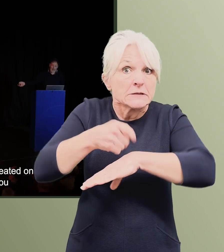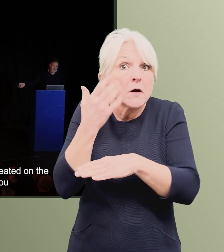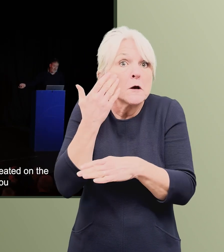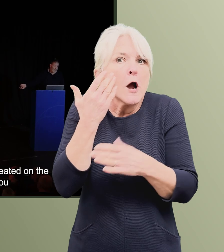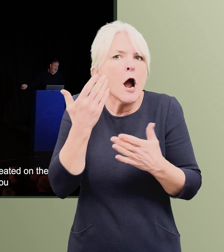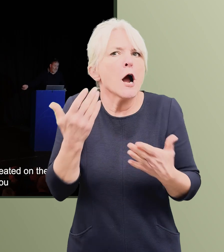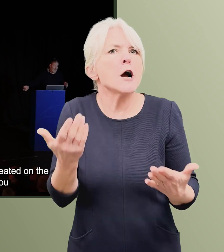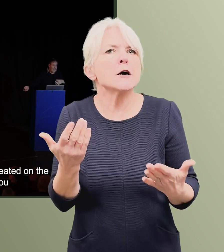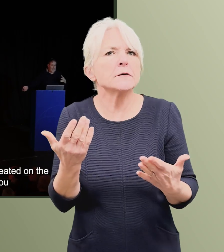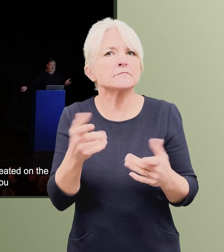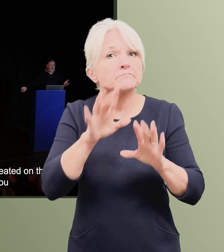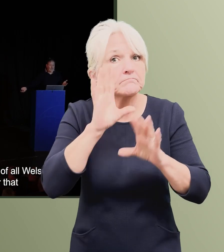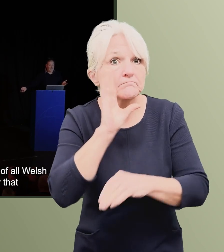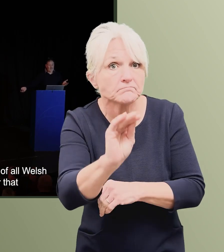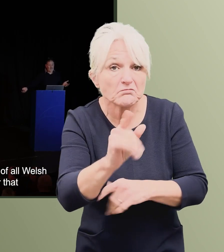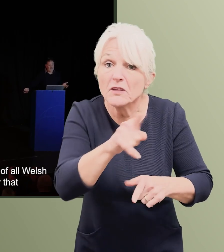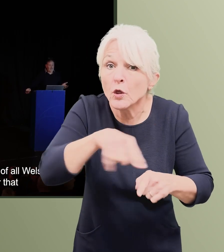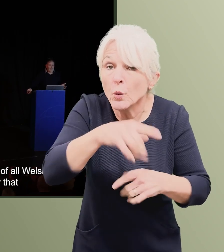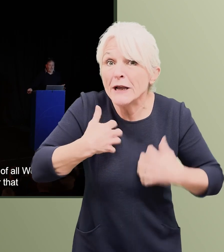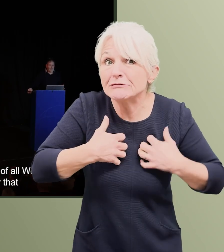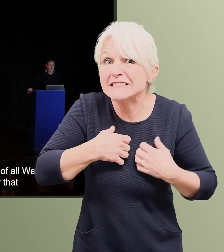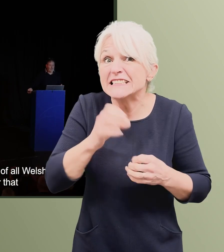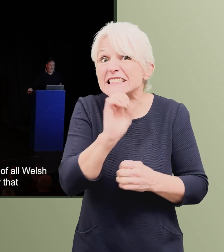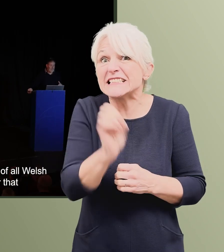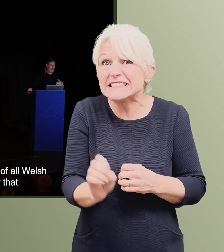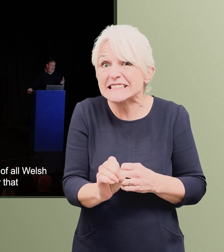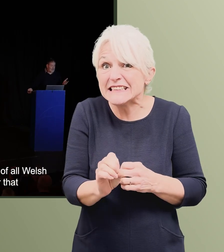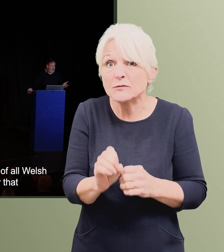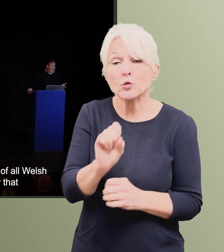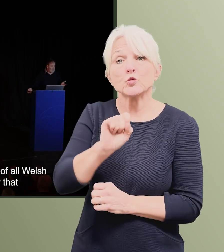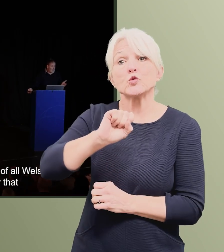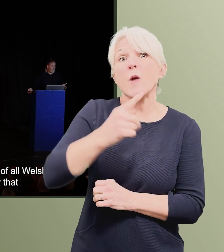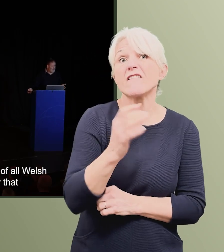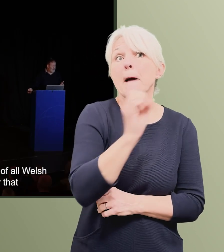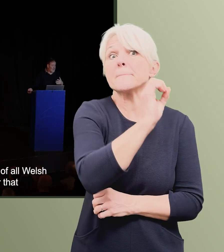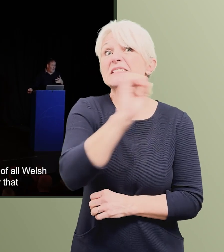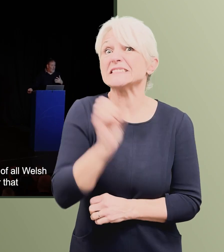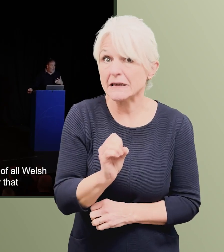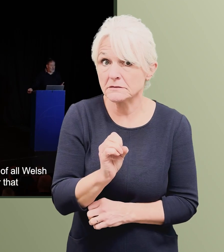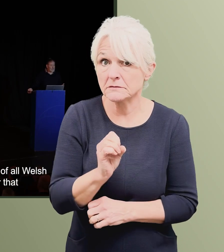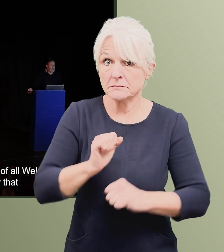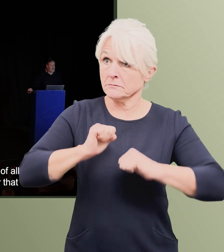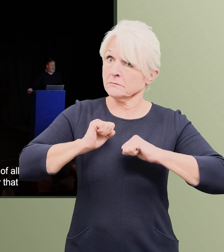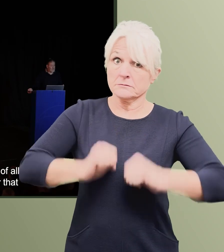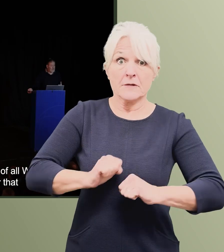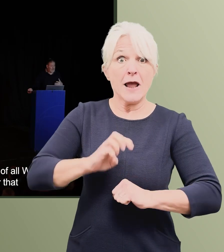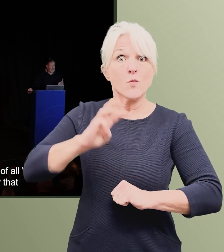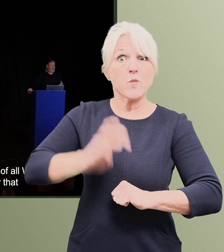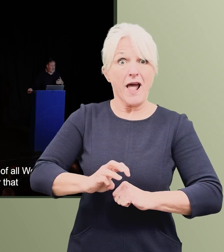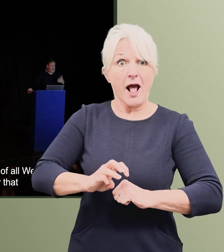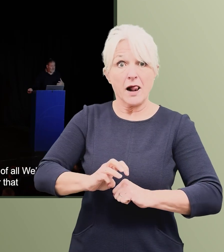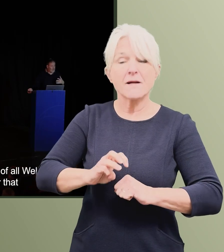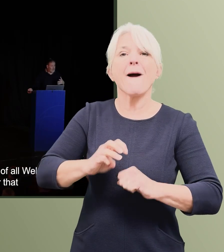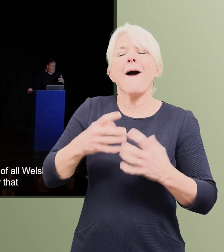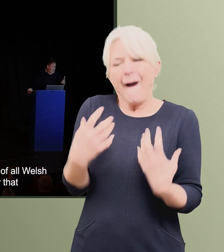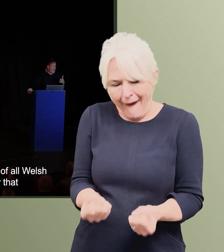on the capstones. And again, for those of you interested in statistics, it's around about 12% of all Welsh monuments